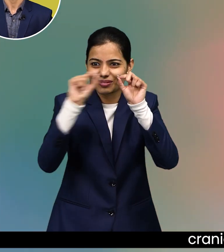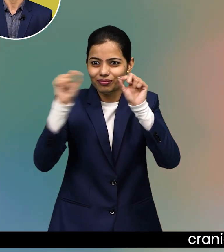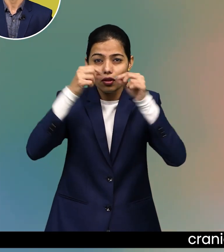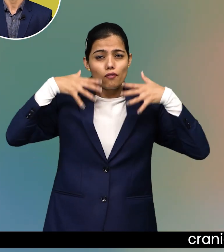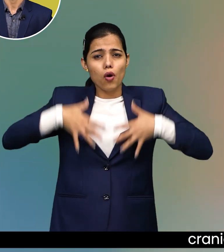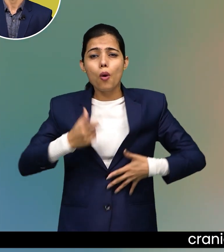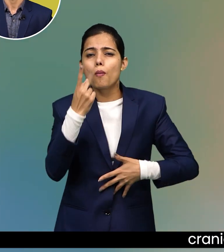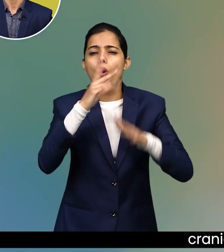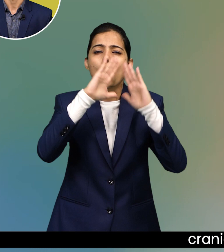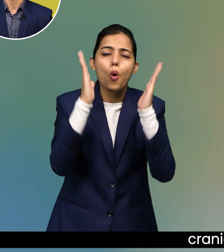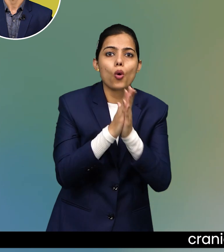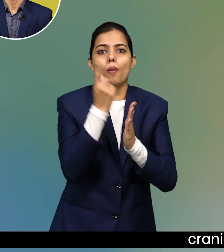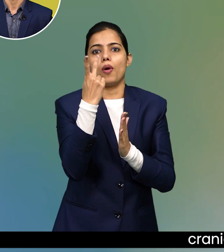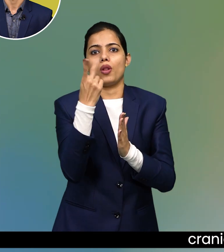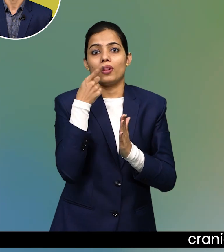nerves,